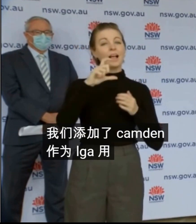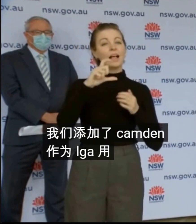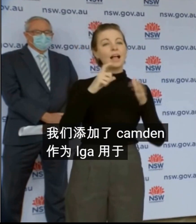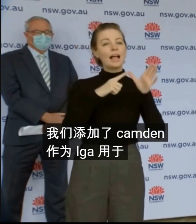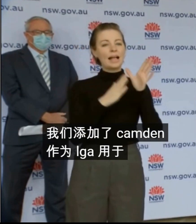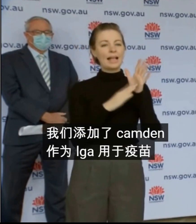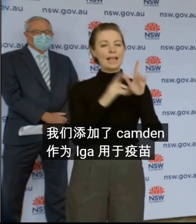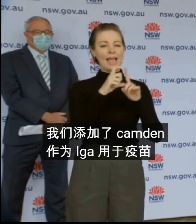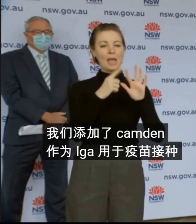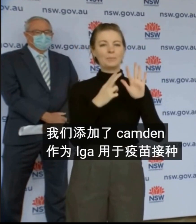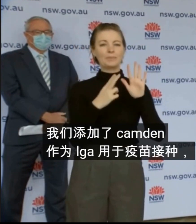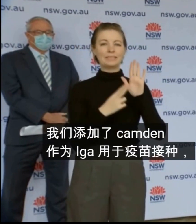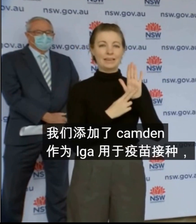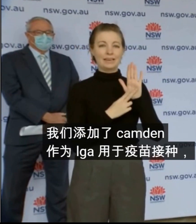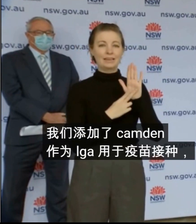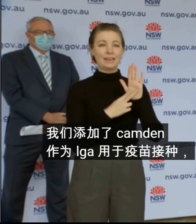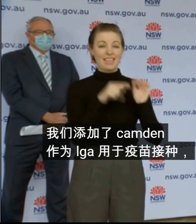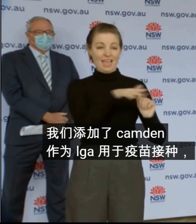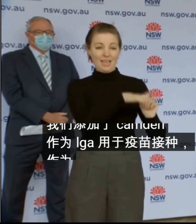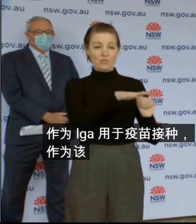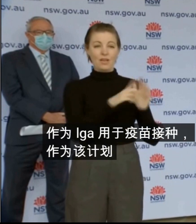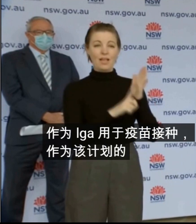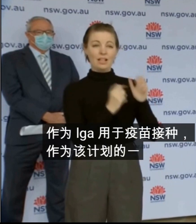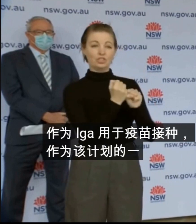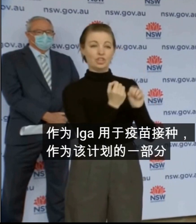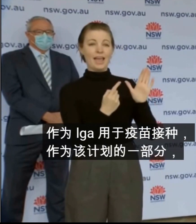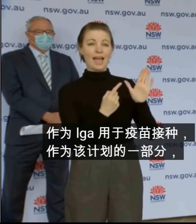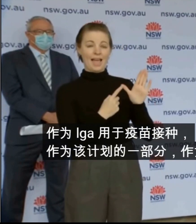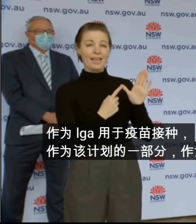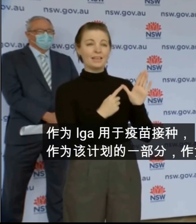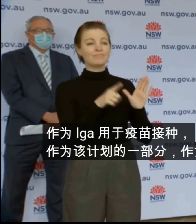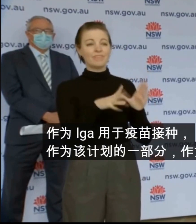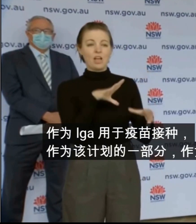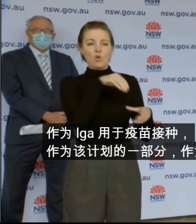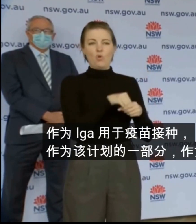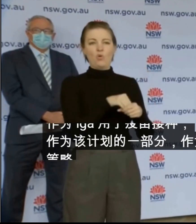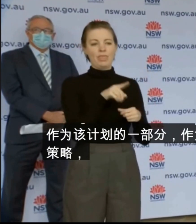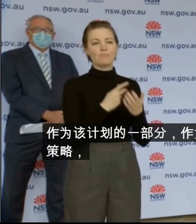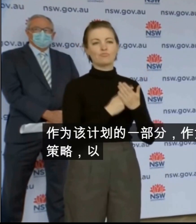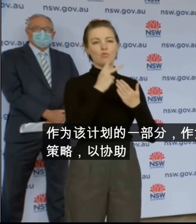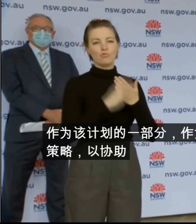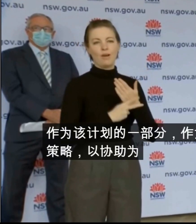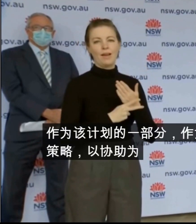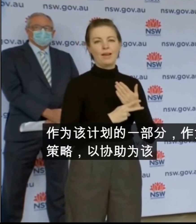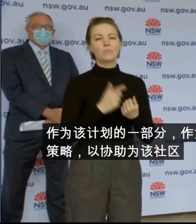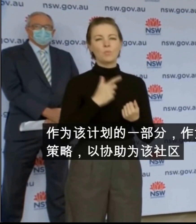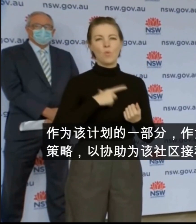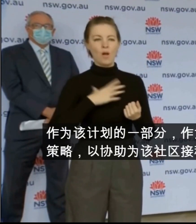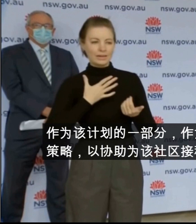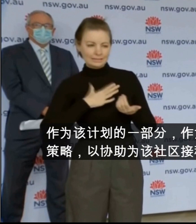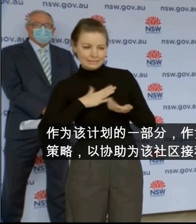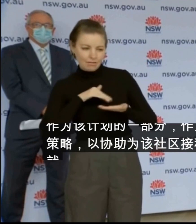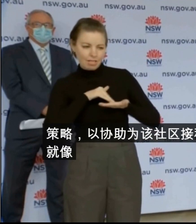a LGA for the purposes of vaccination as part of this program as a proactive strategy to assist